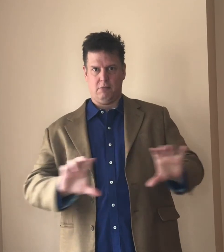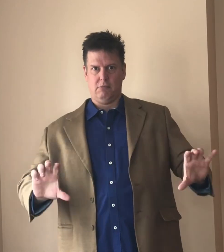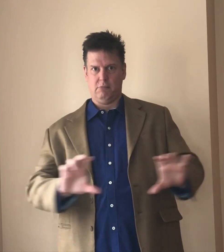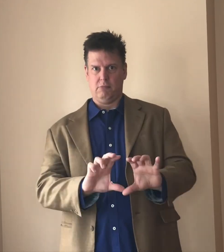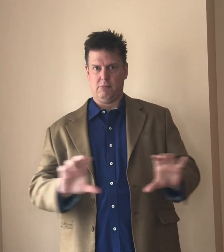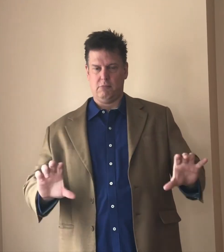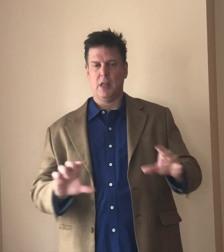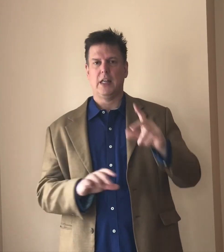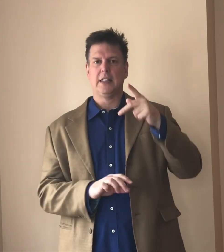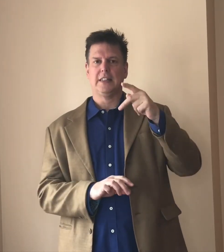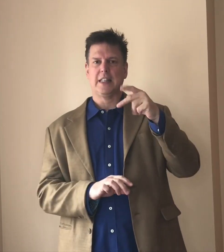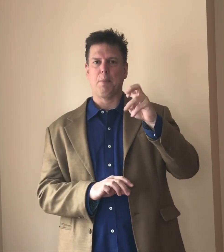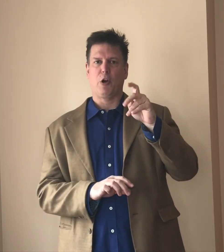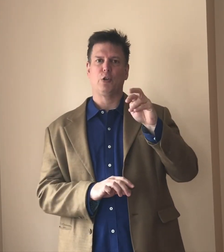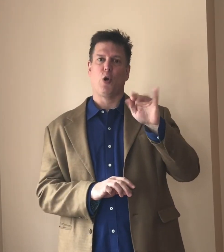because of deprecatory space.